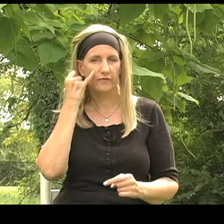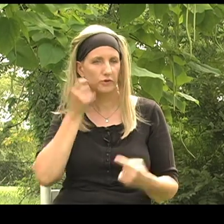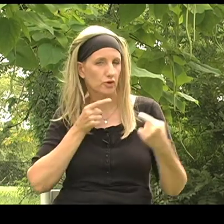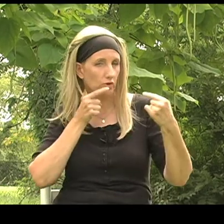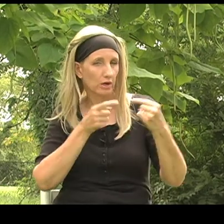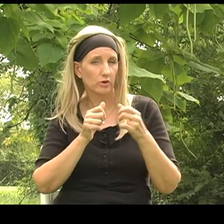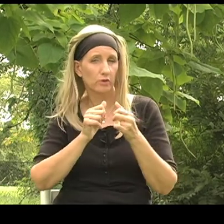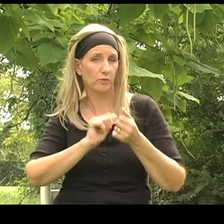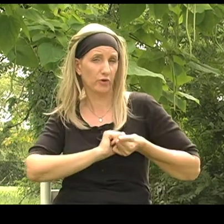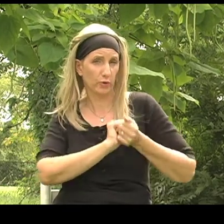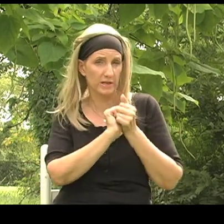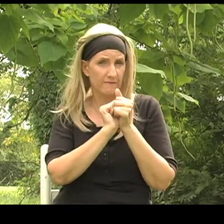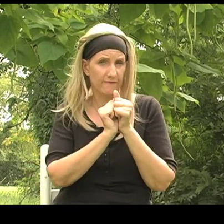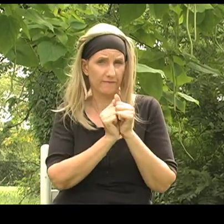you struggle with grief,